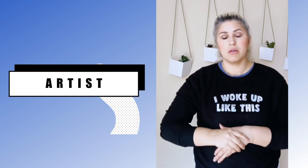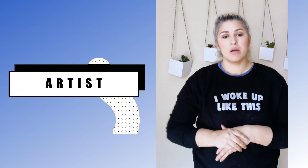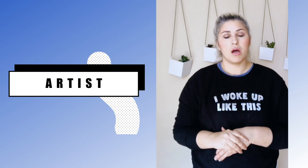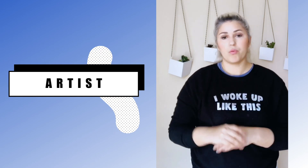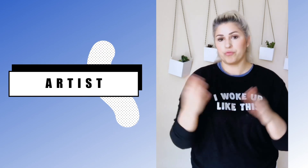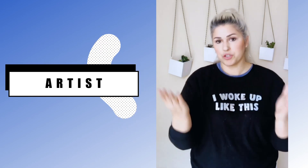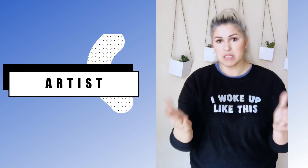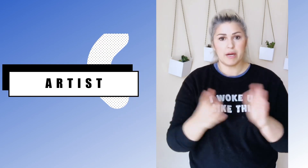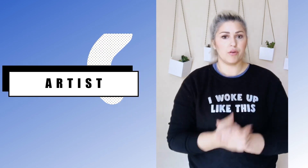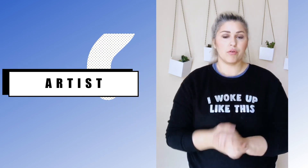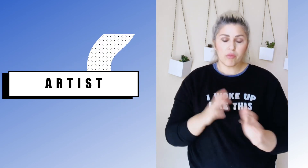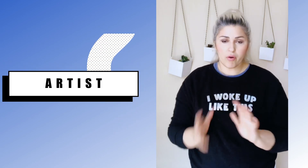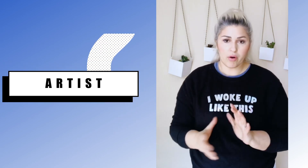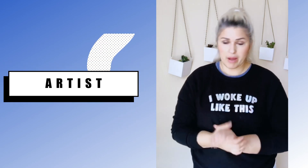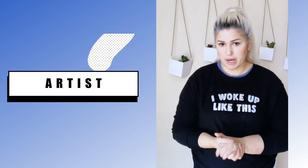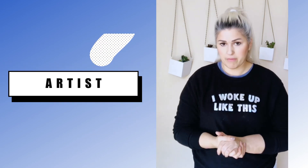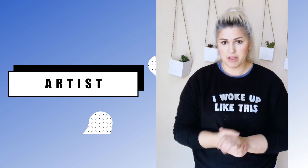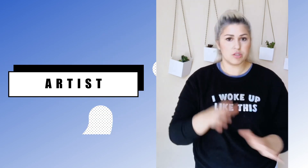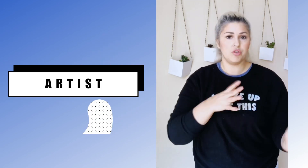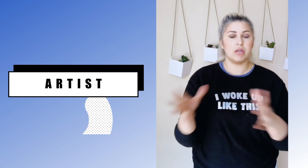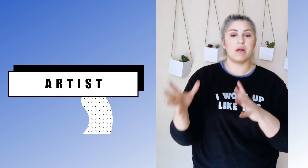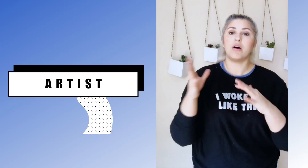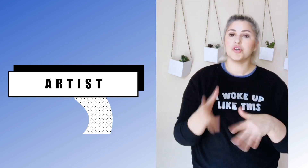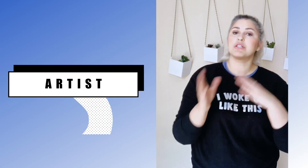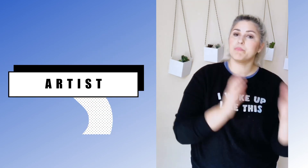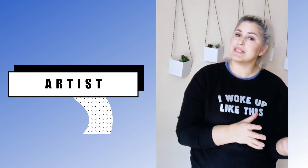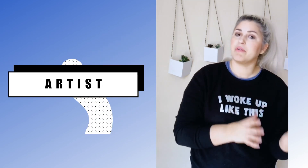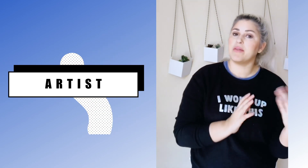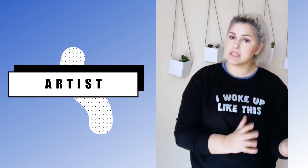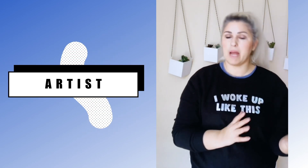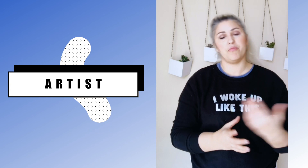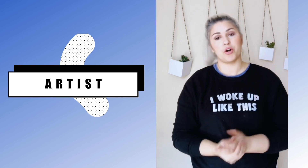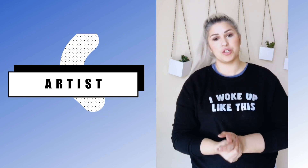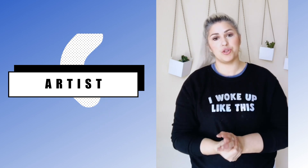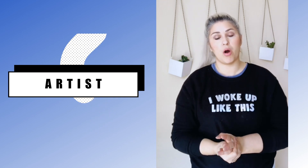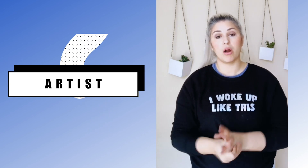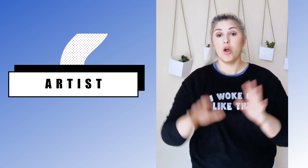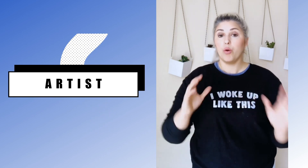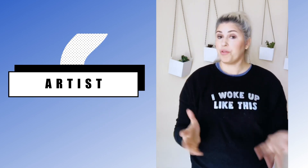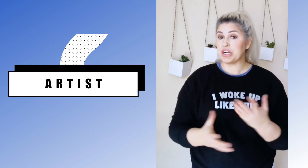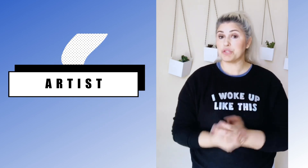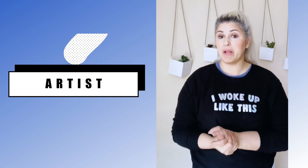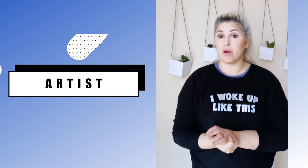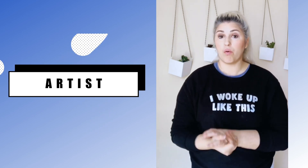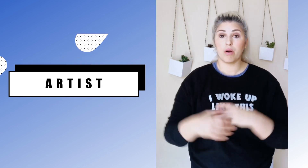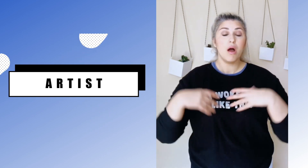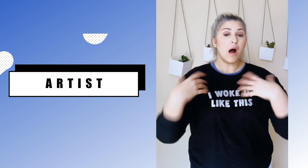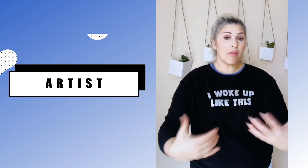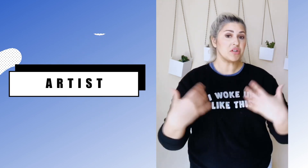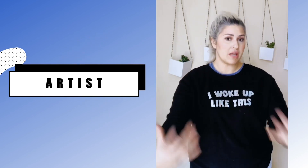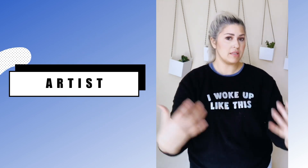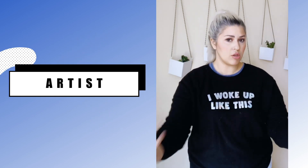artist for designer or that kind of thing. So you can also specify the type of artist you are with fingerspelling